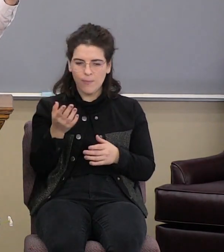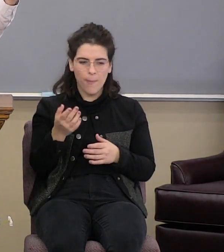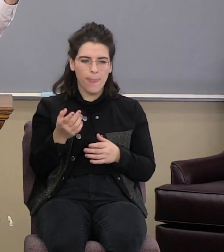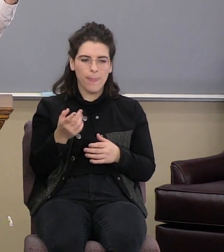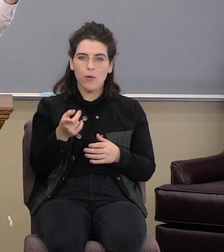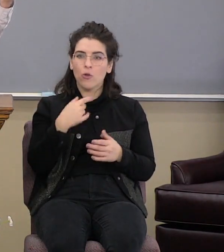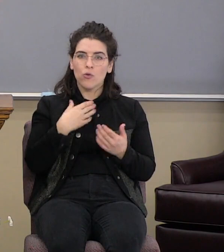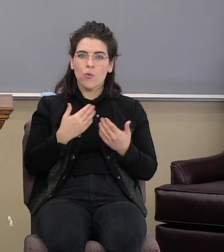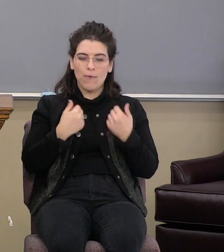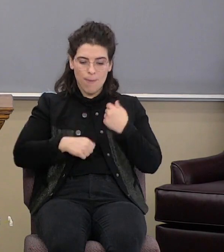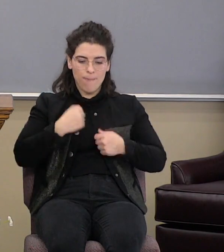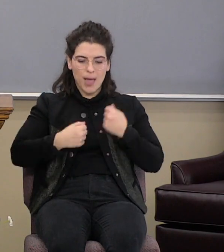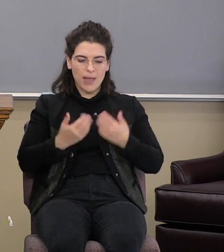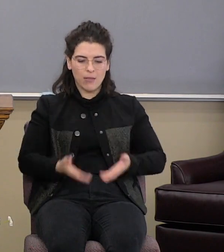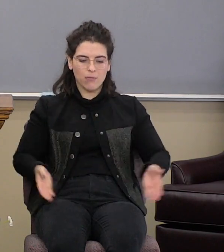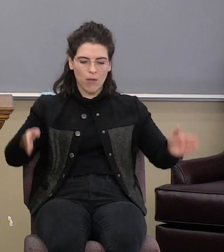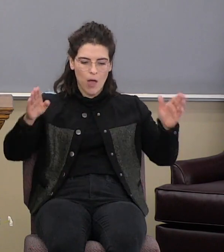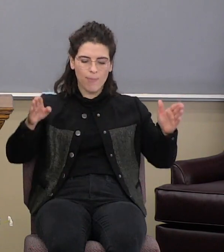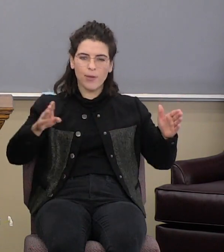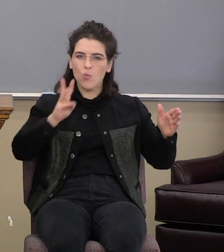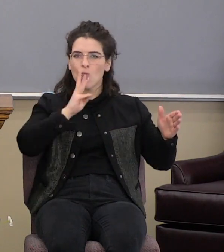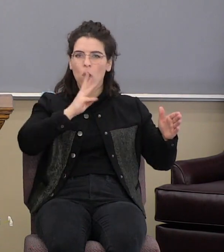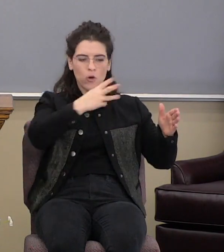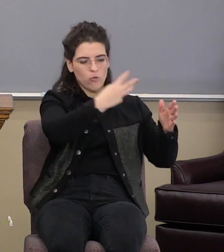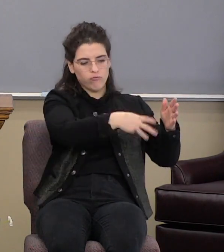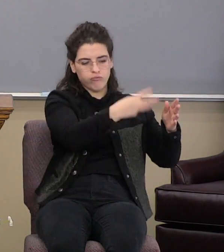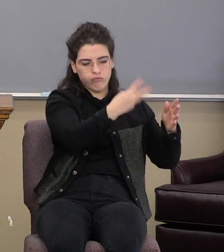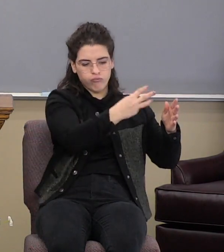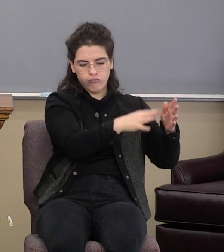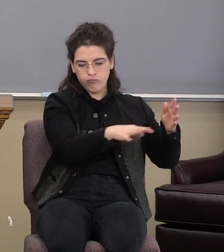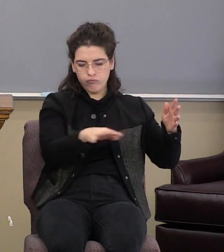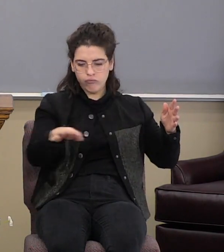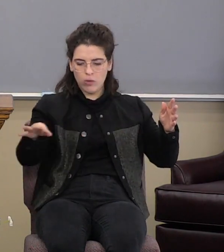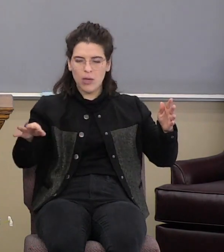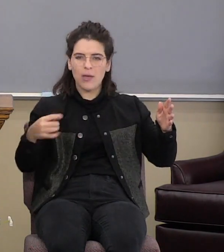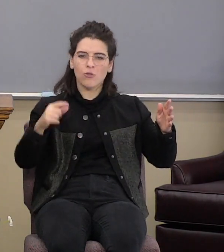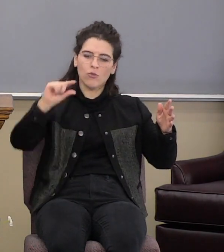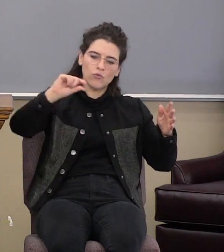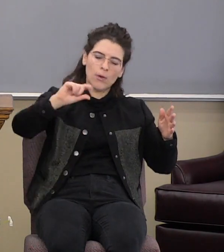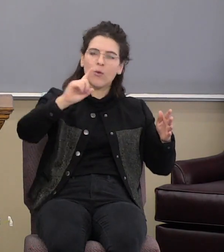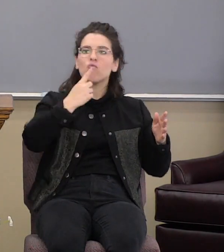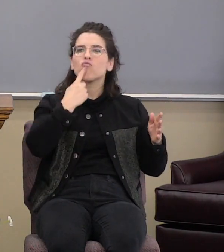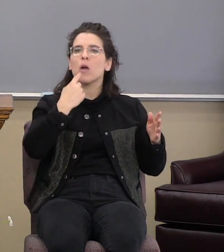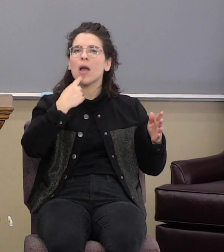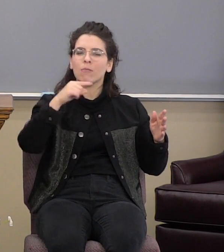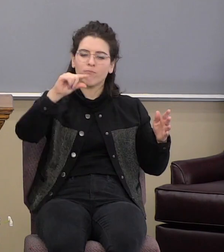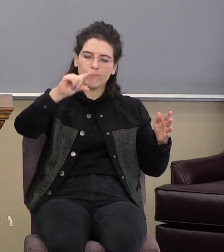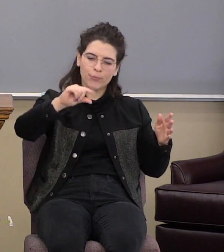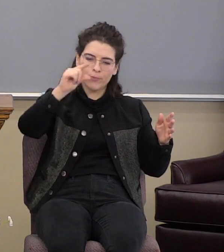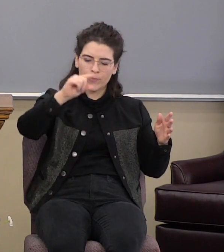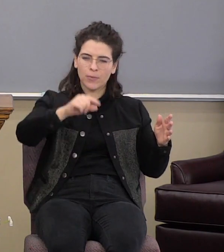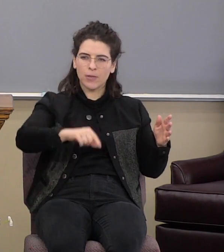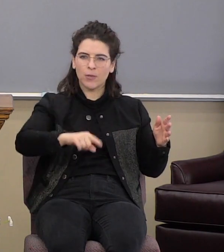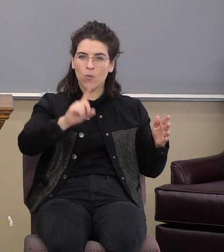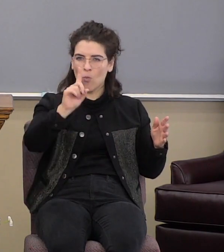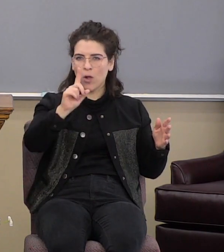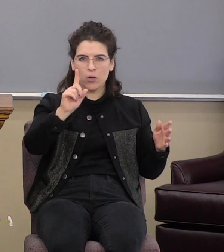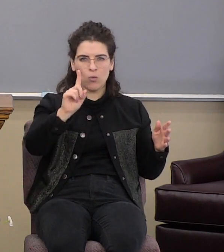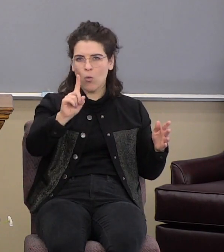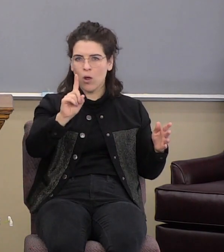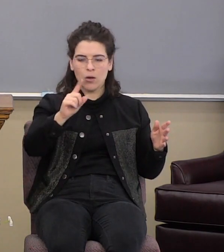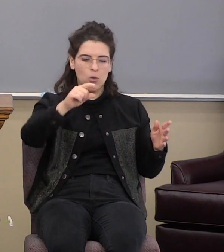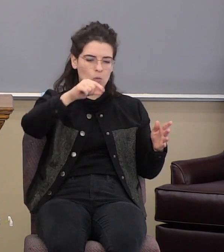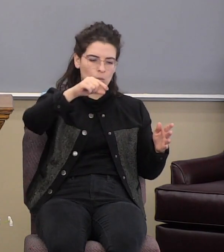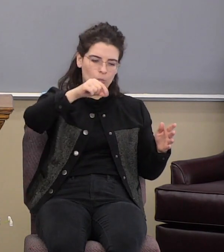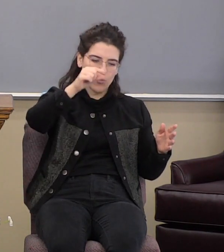water, and let's say you take a drop of red food dye, and let's say one drop of